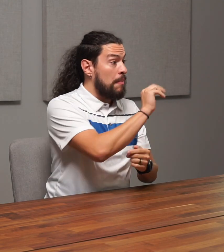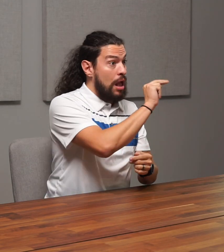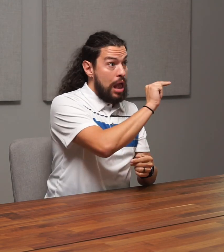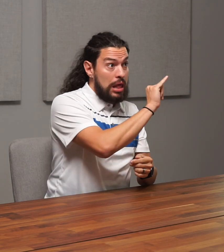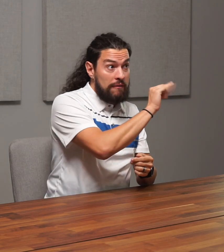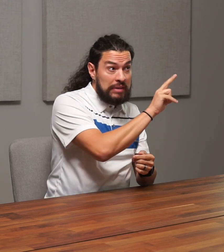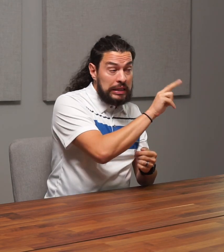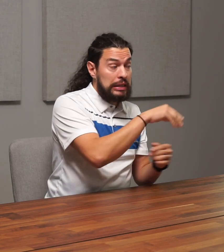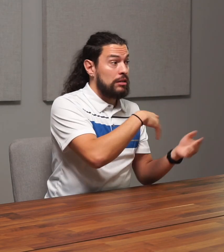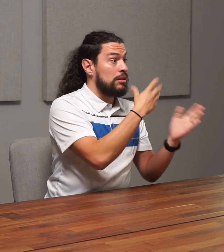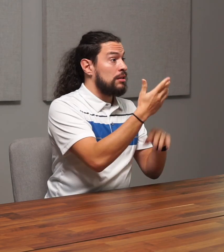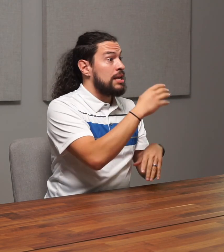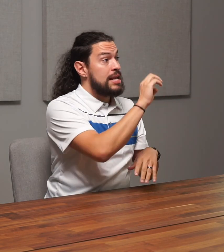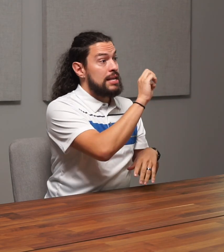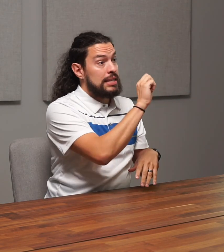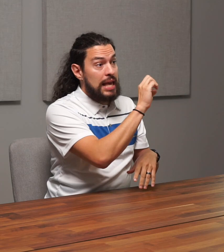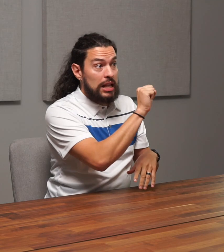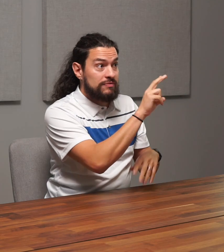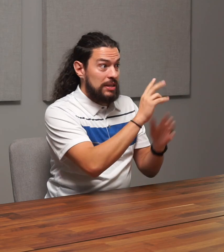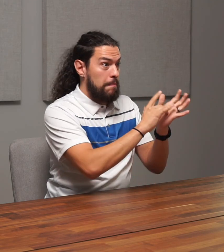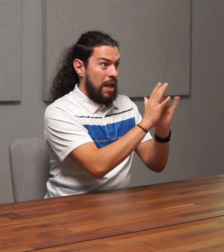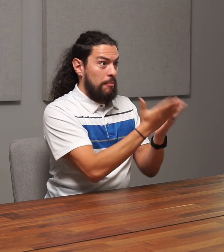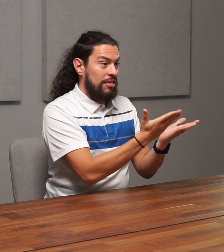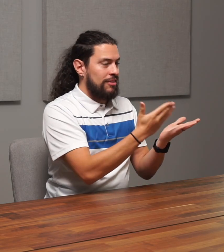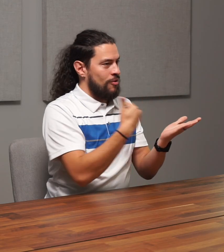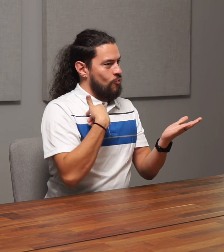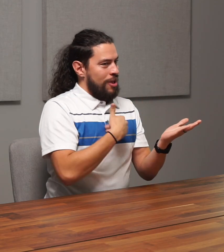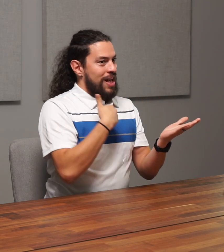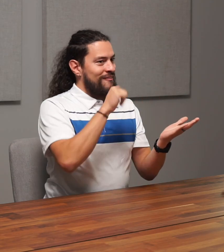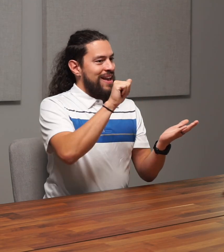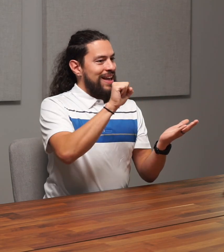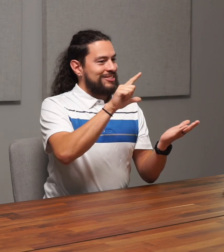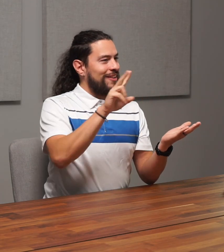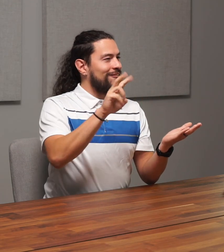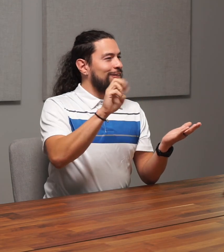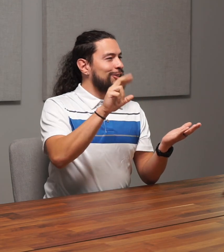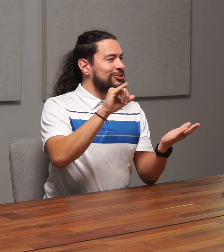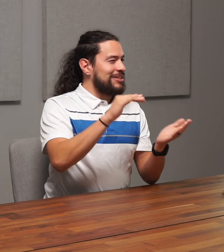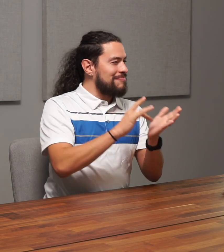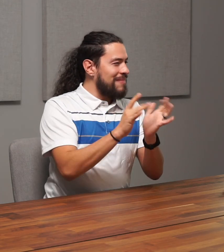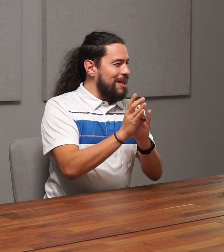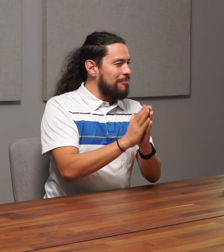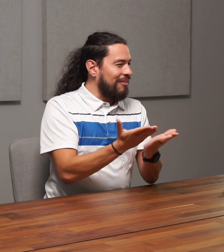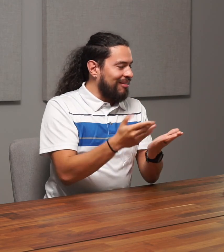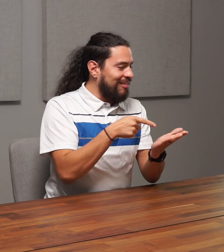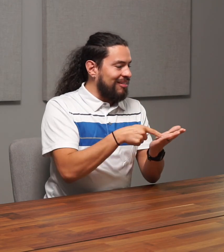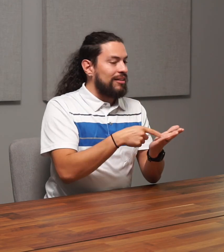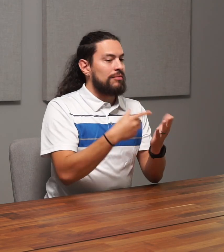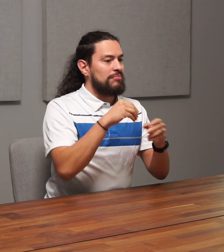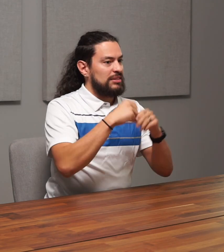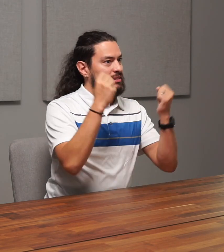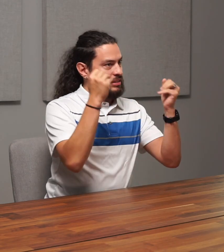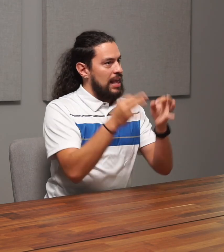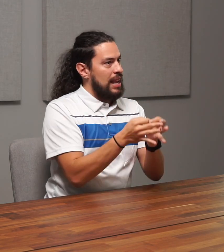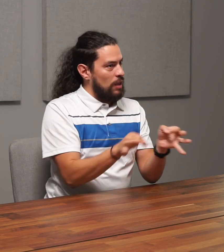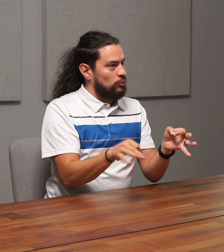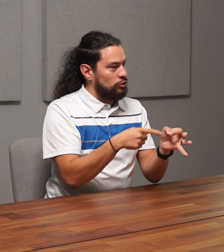translated the very first bible into american sign language very similar to what the hearing community has like the nib bible and all of the